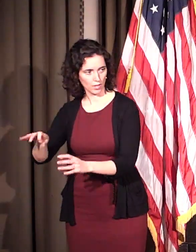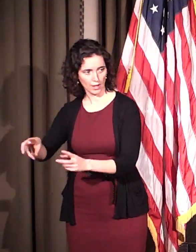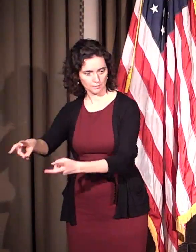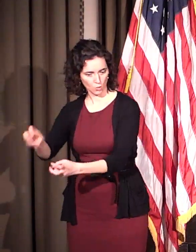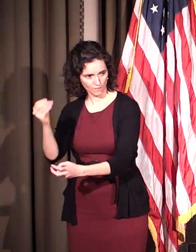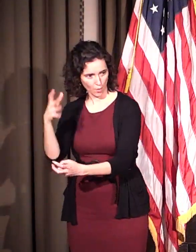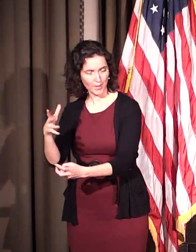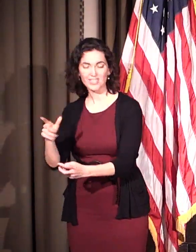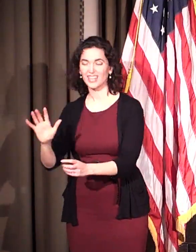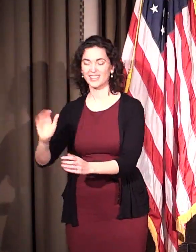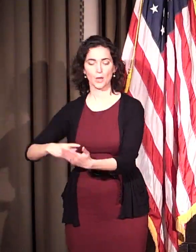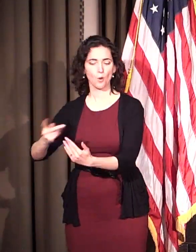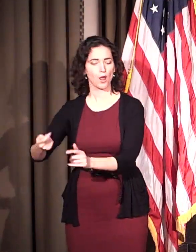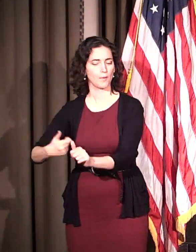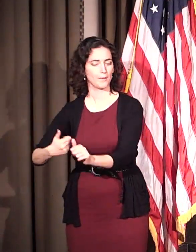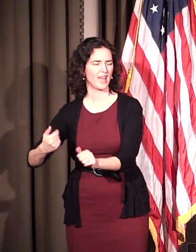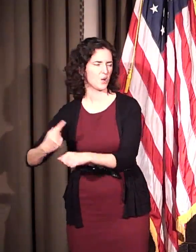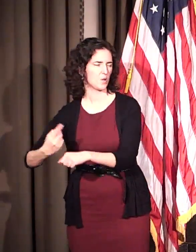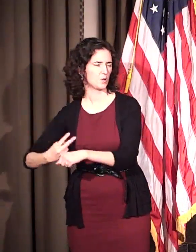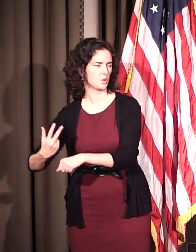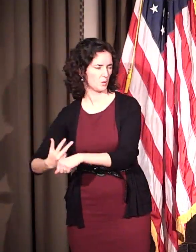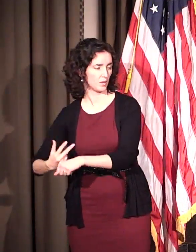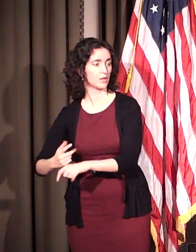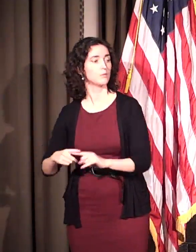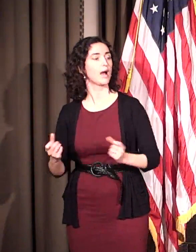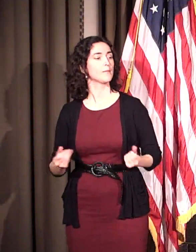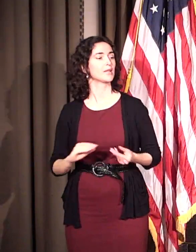now, no doubt. But those numbers were